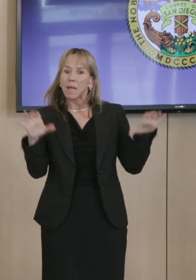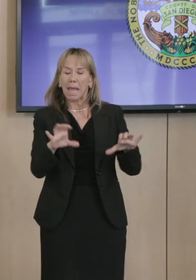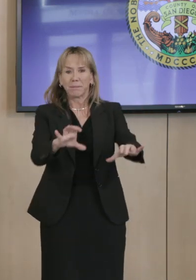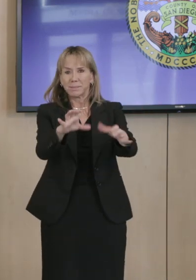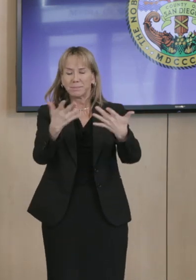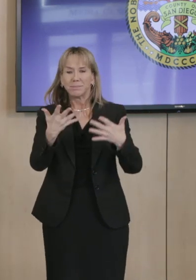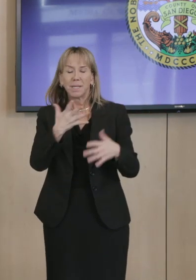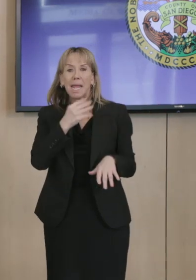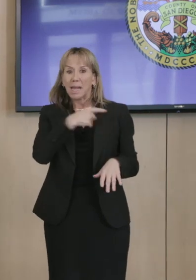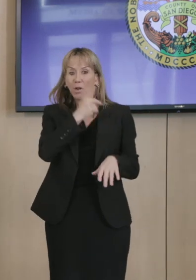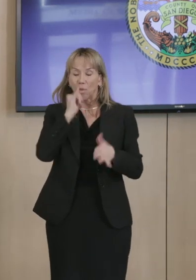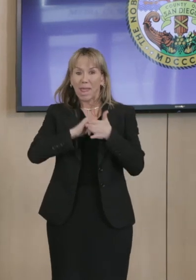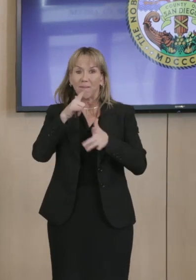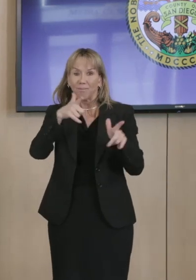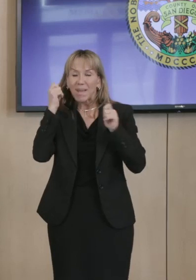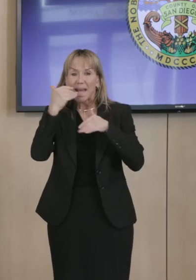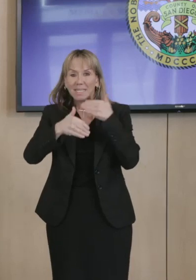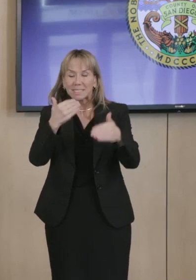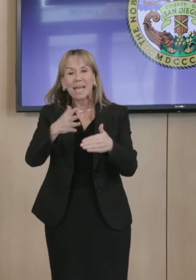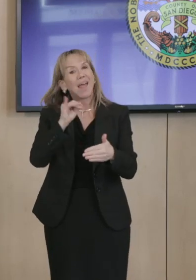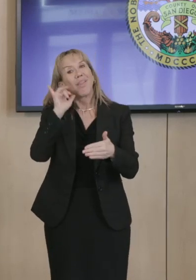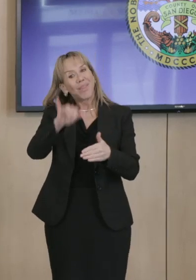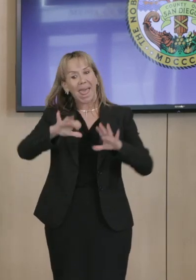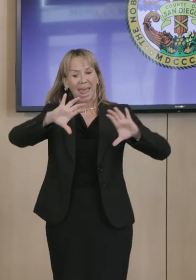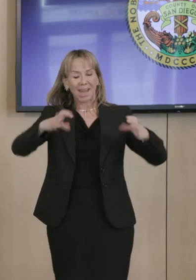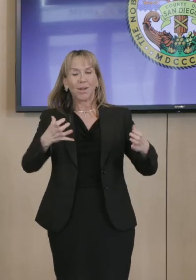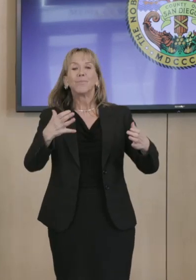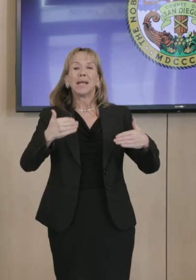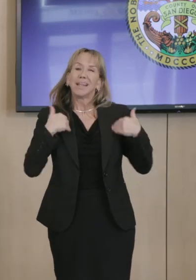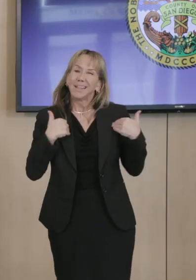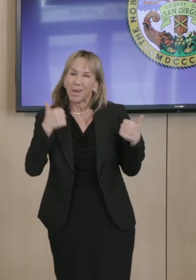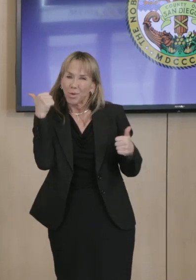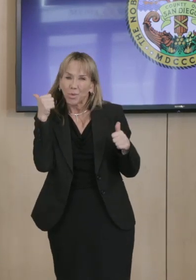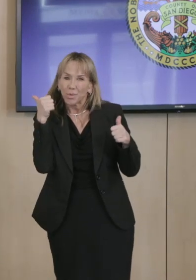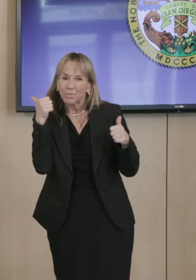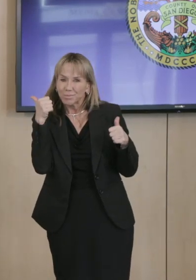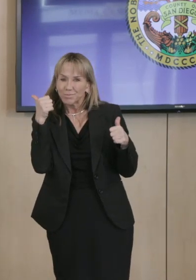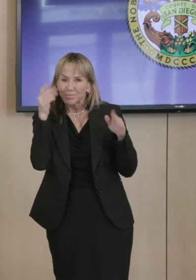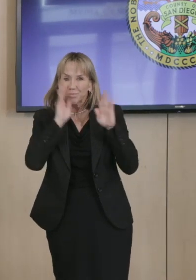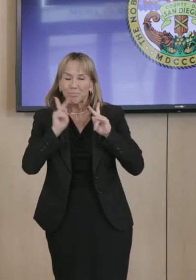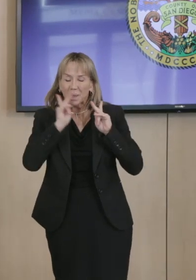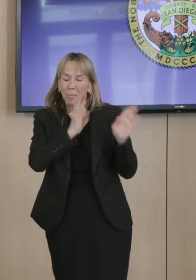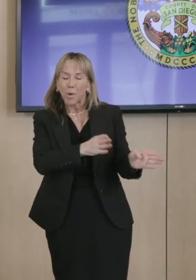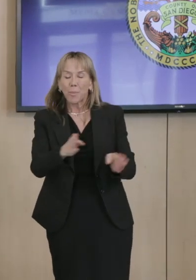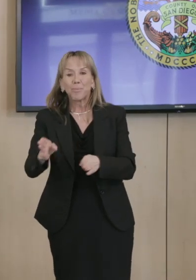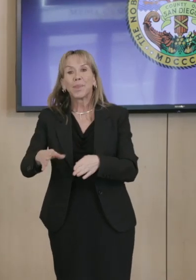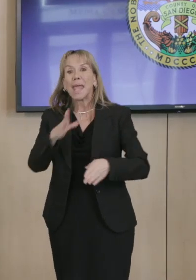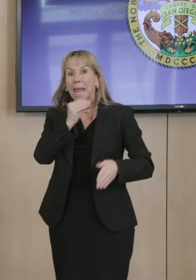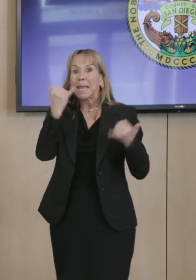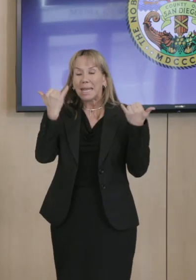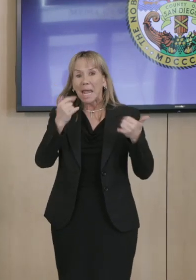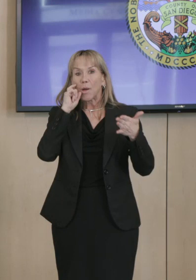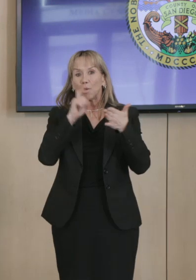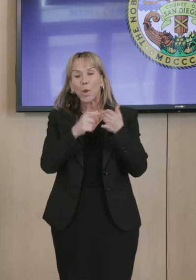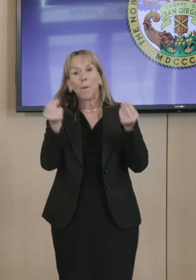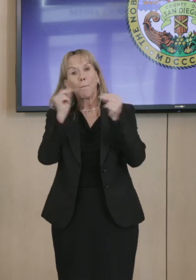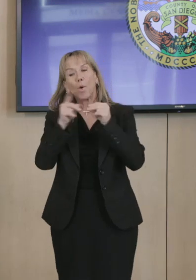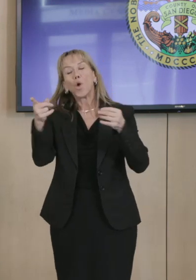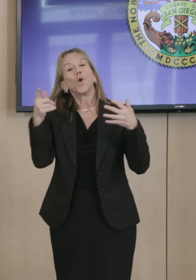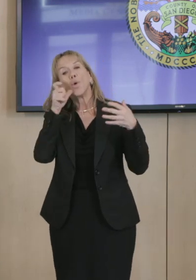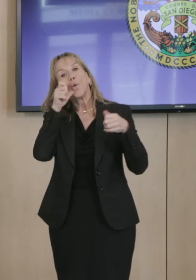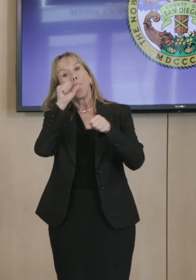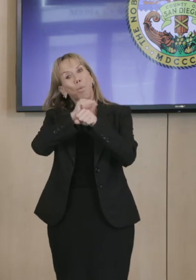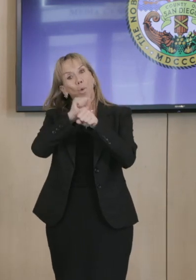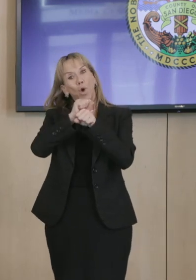are disproportionately represented as a younger group of individuals. We're also testing more aggressively healthcare workers